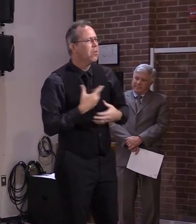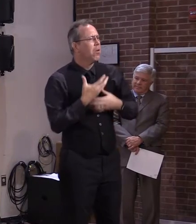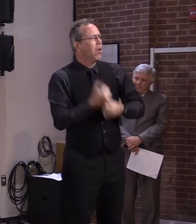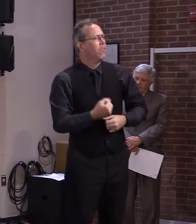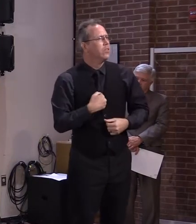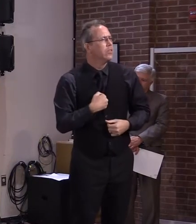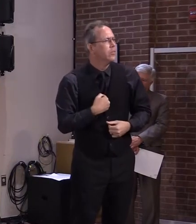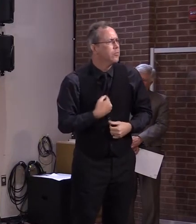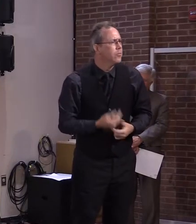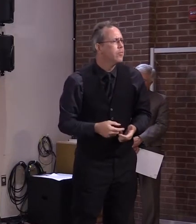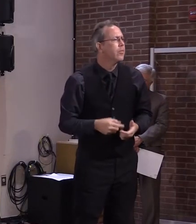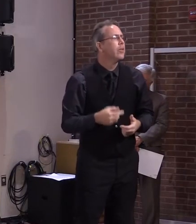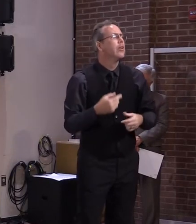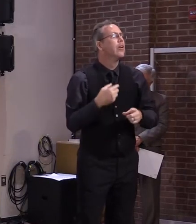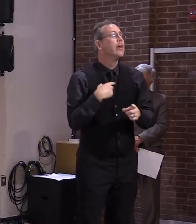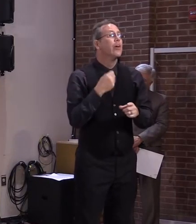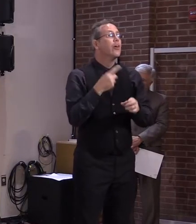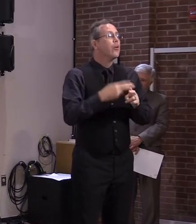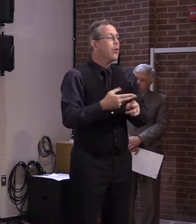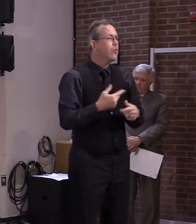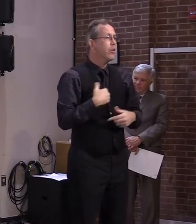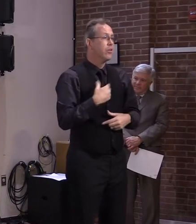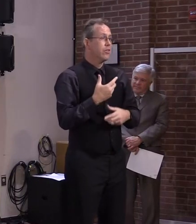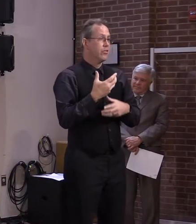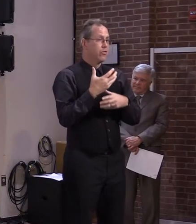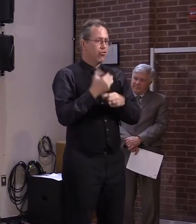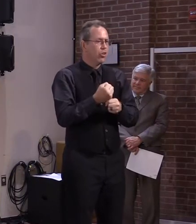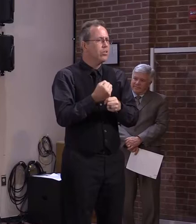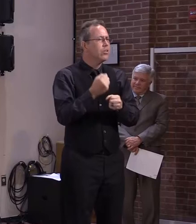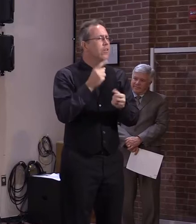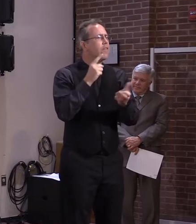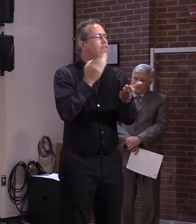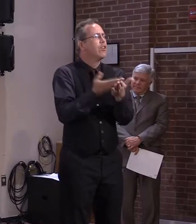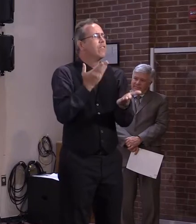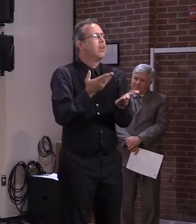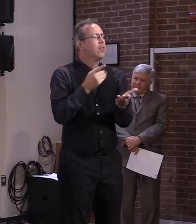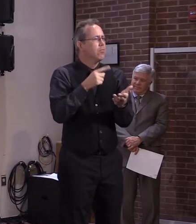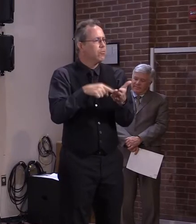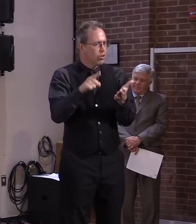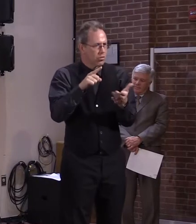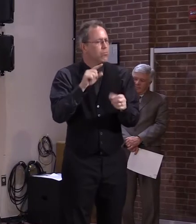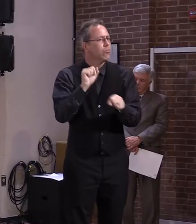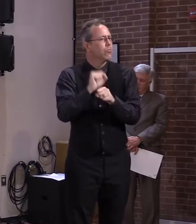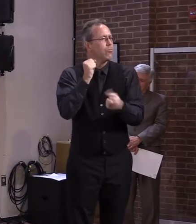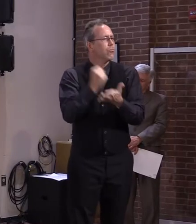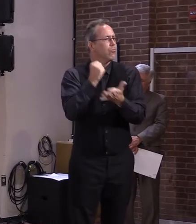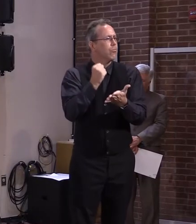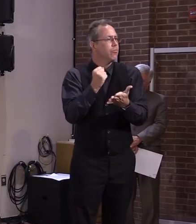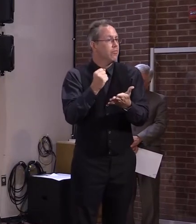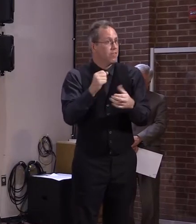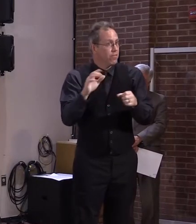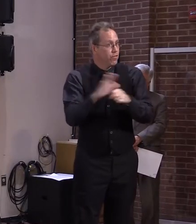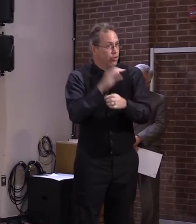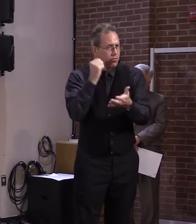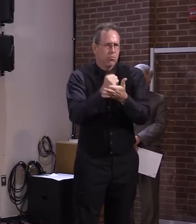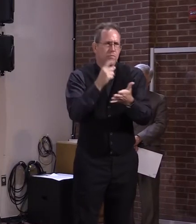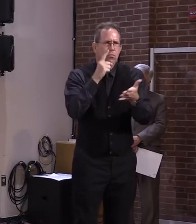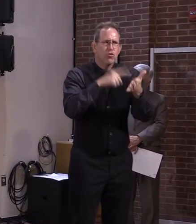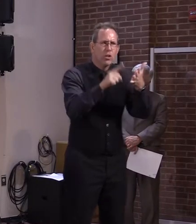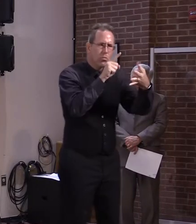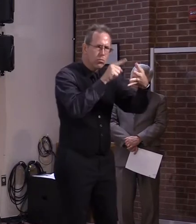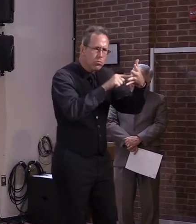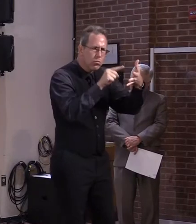mean, that's what we're all here to do, and making sure that we have all the correct information and that we're